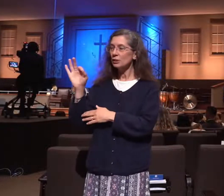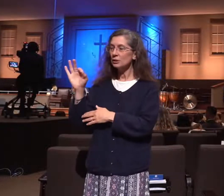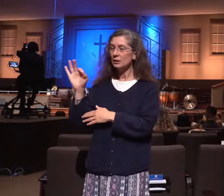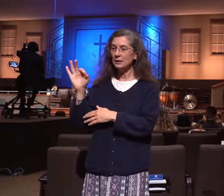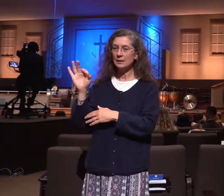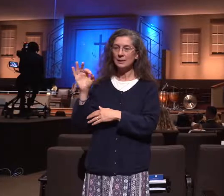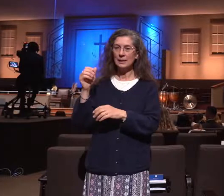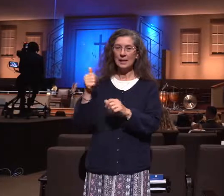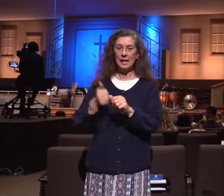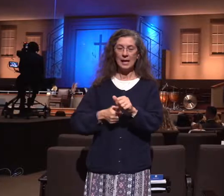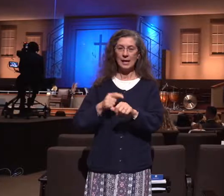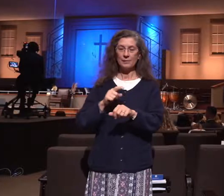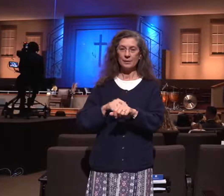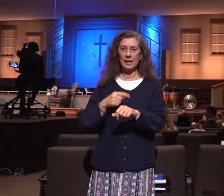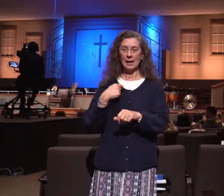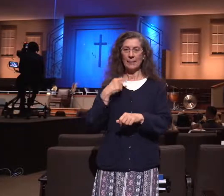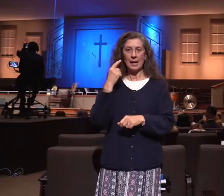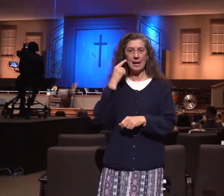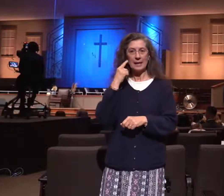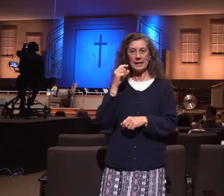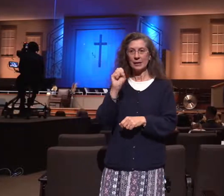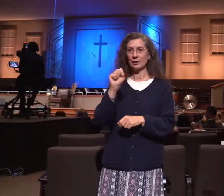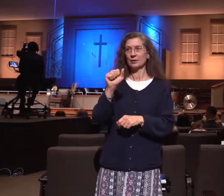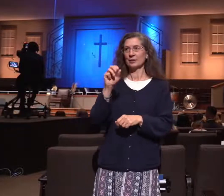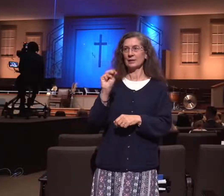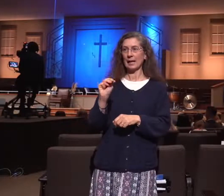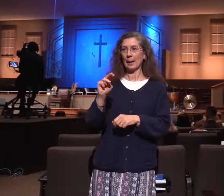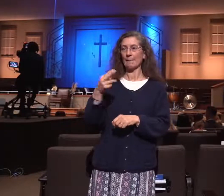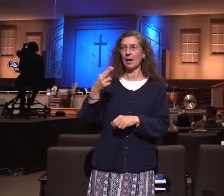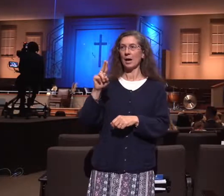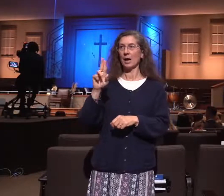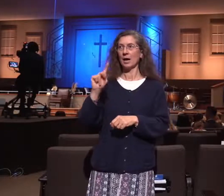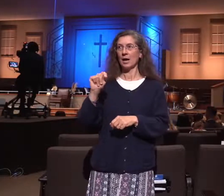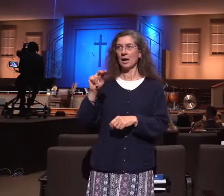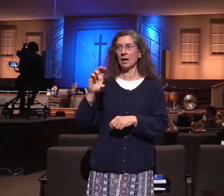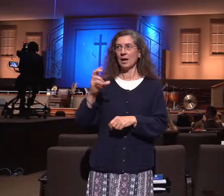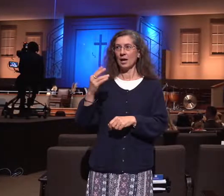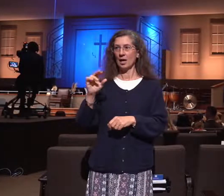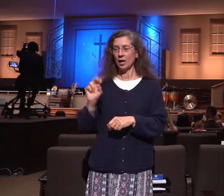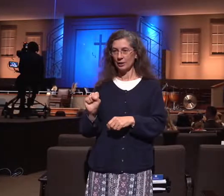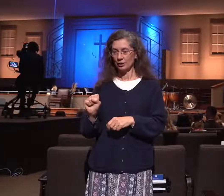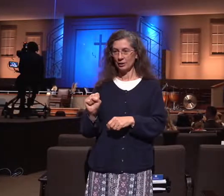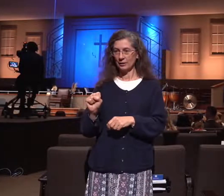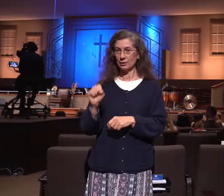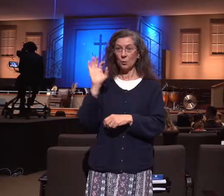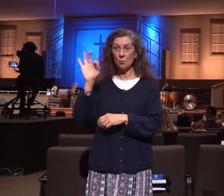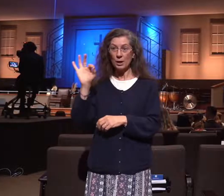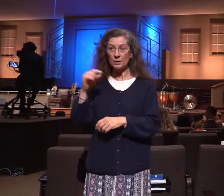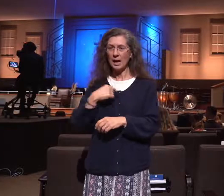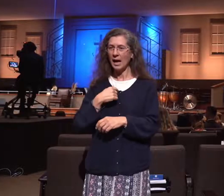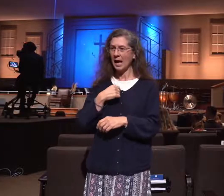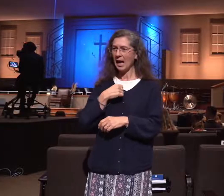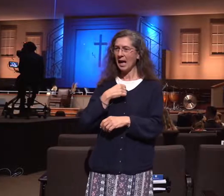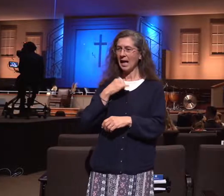every time I hear Sam Hutchins, I get real jealous. Nobody should have a voice that good.